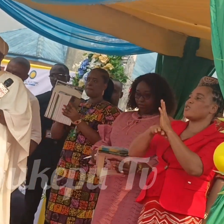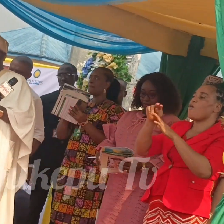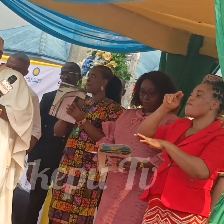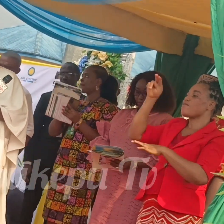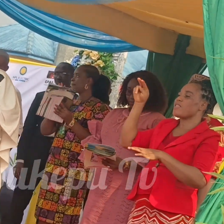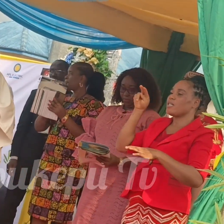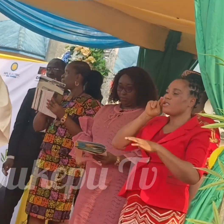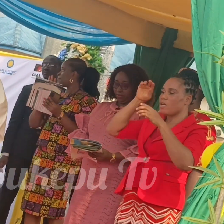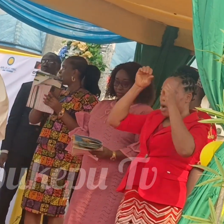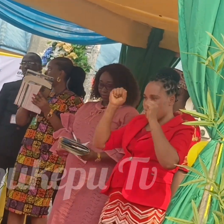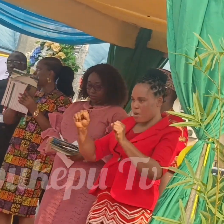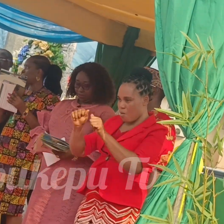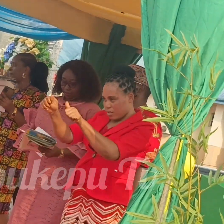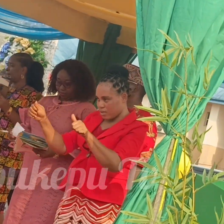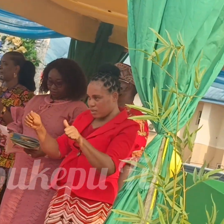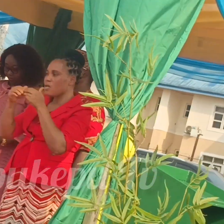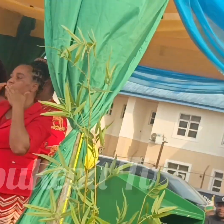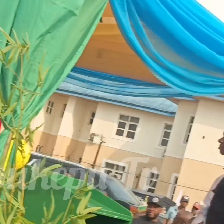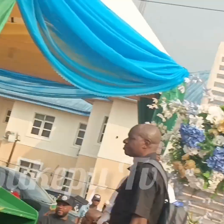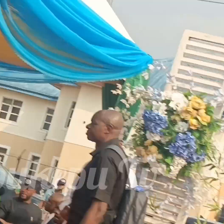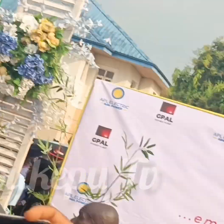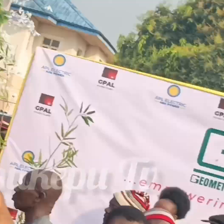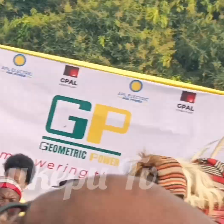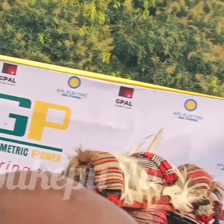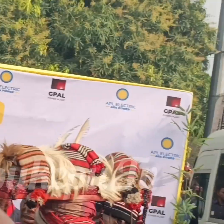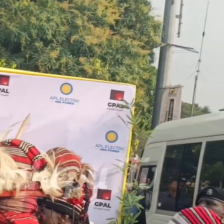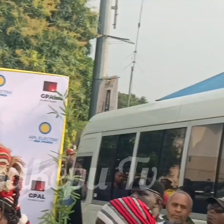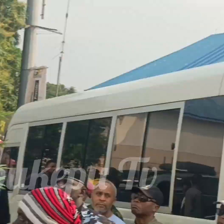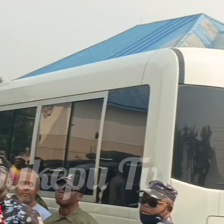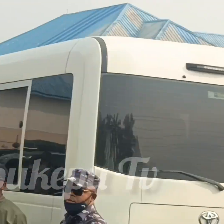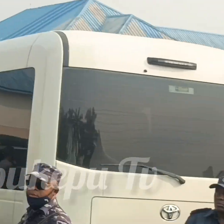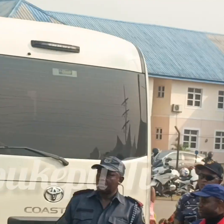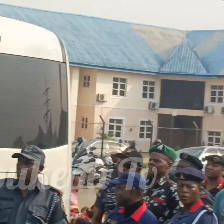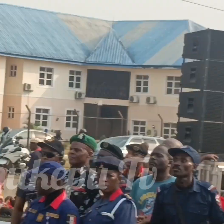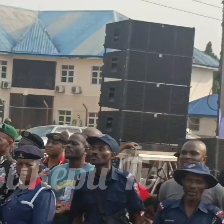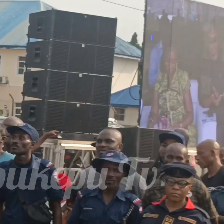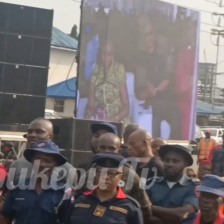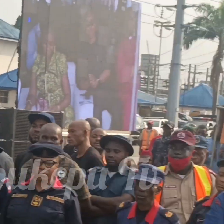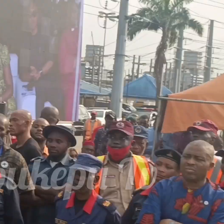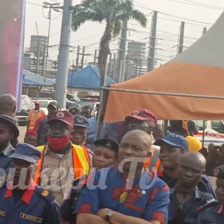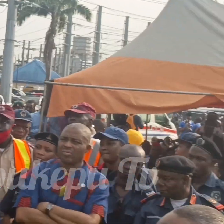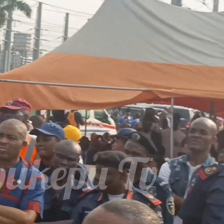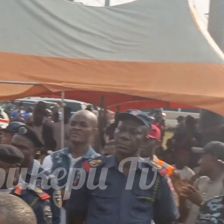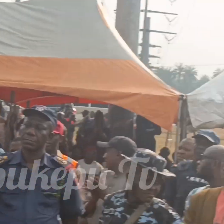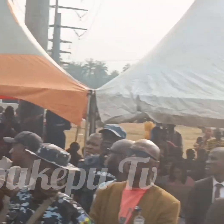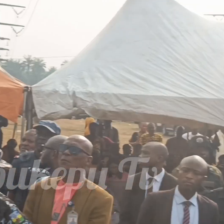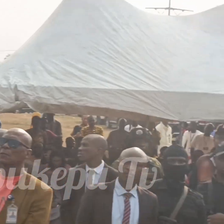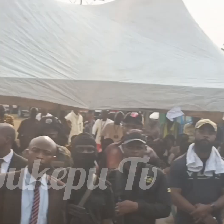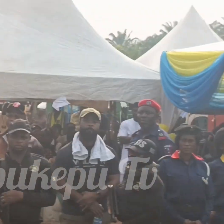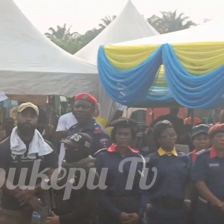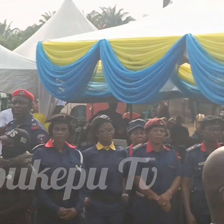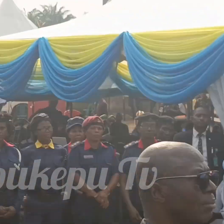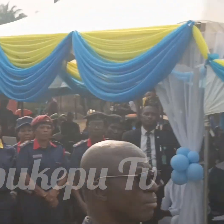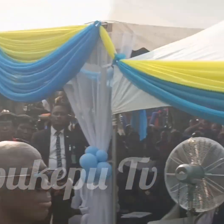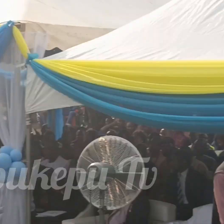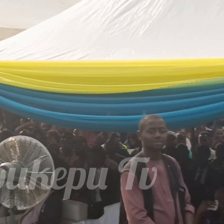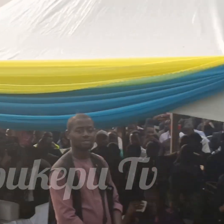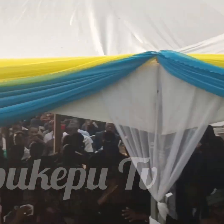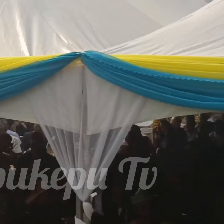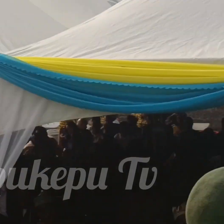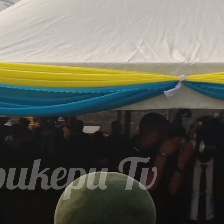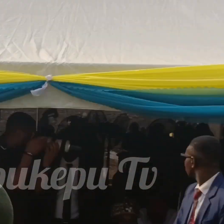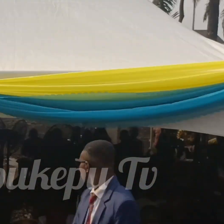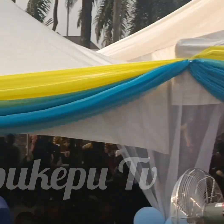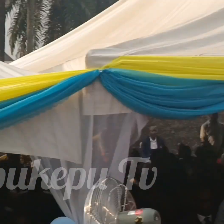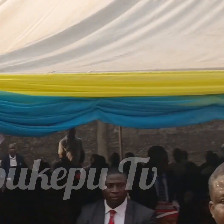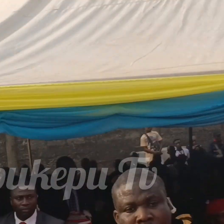Nigerian power sector. Thank you very much for listening. Thank you. Thank you. I think the Honorable